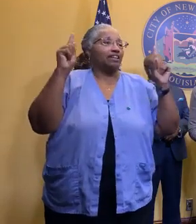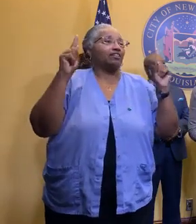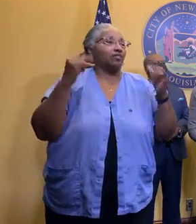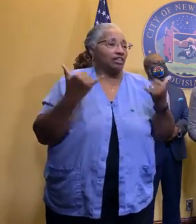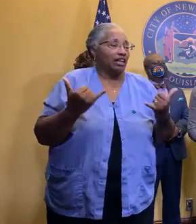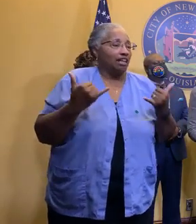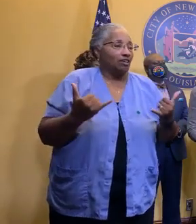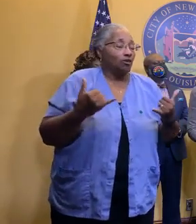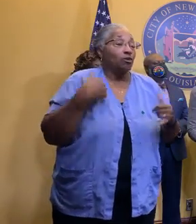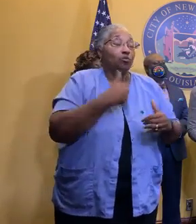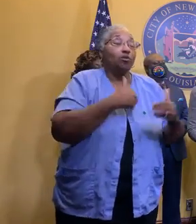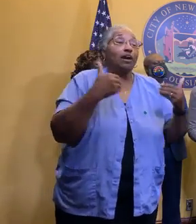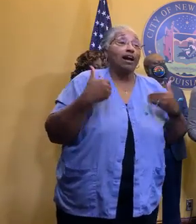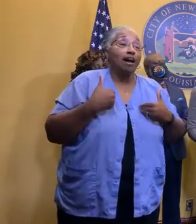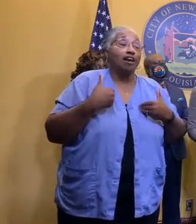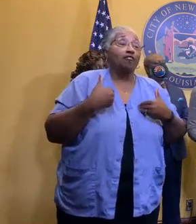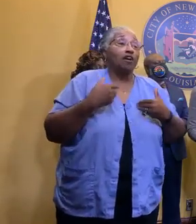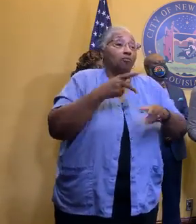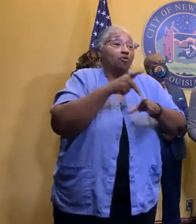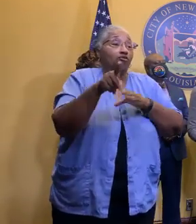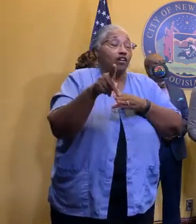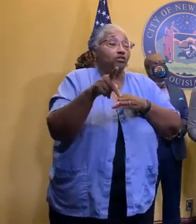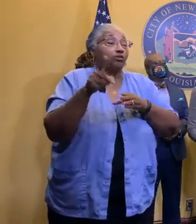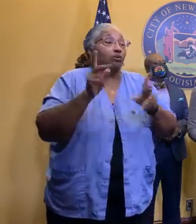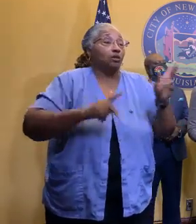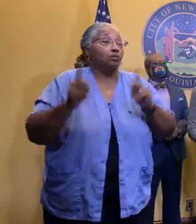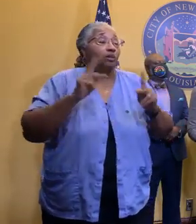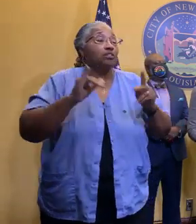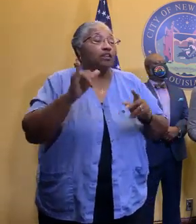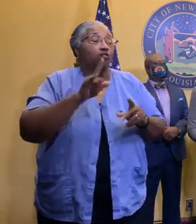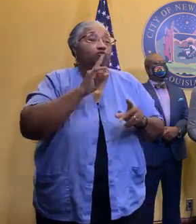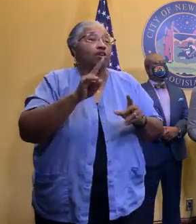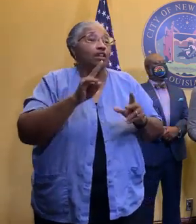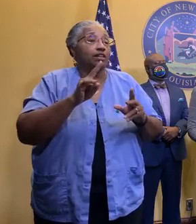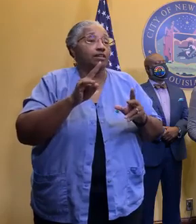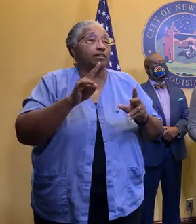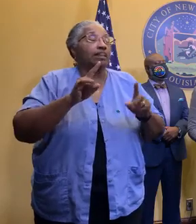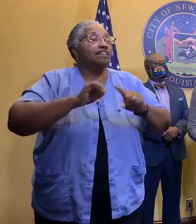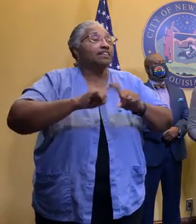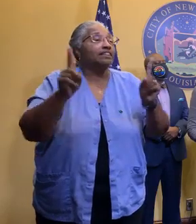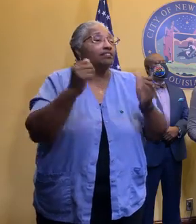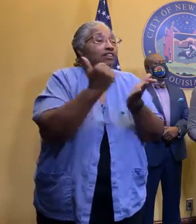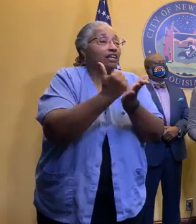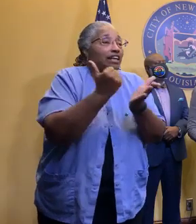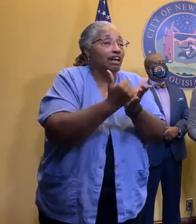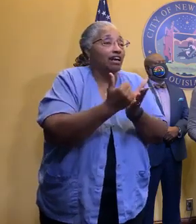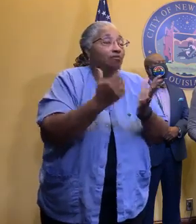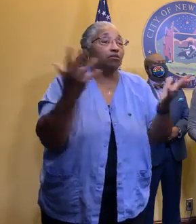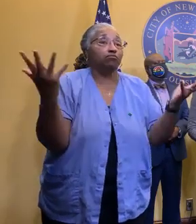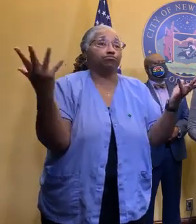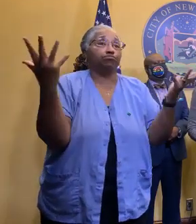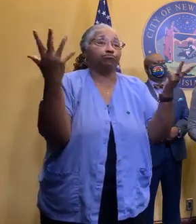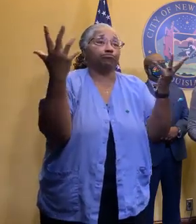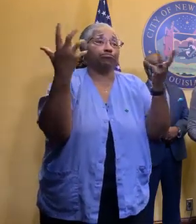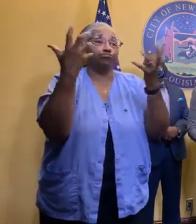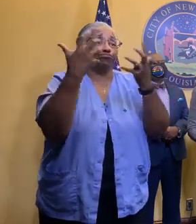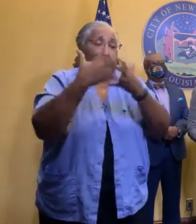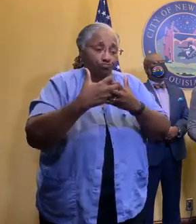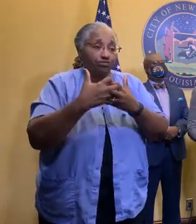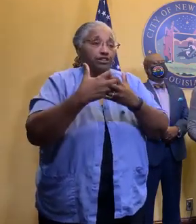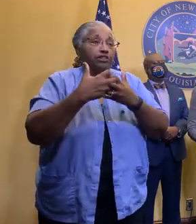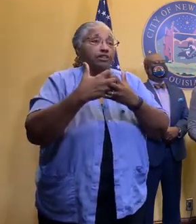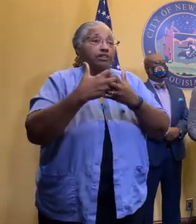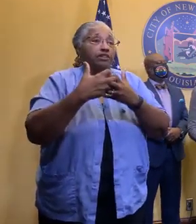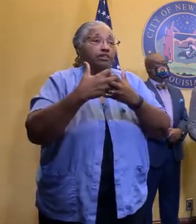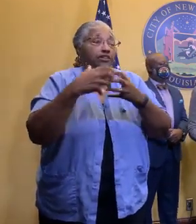the road, where we have these professionals who are going to really infuse those resources where they need to be to build a stronger New Orleans. So I